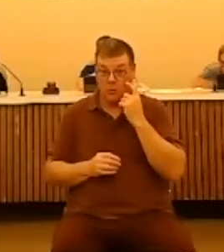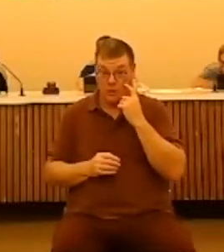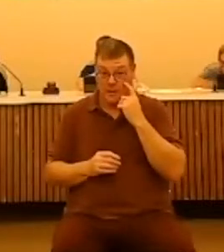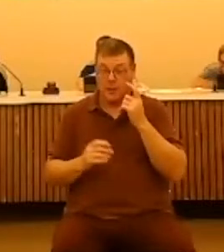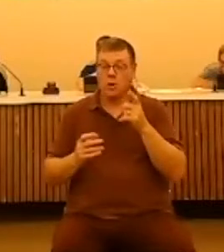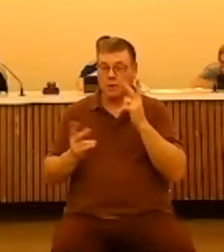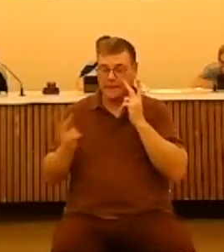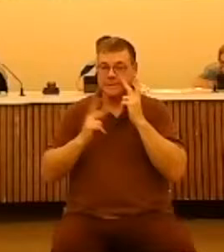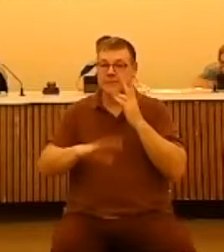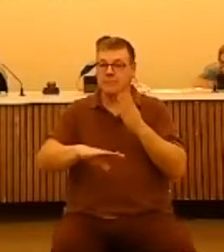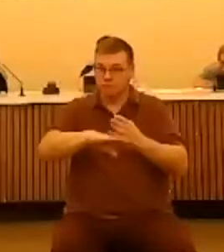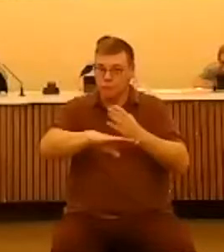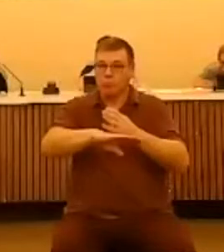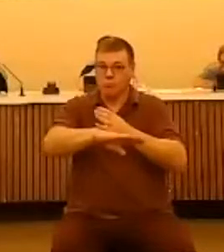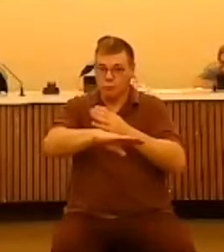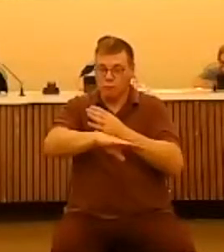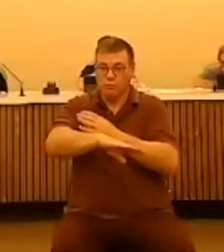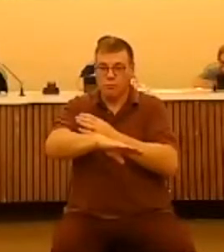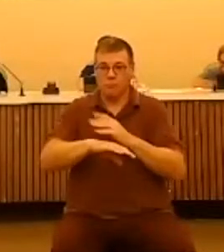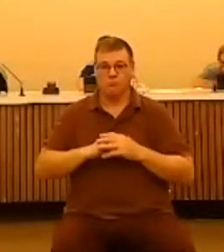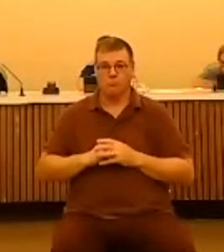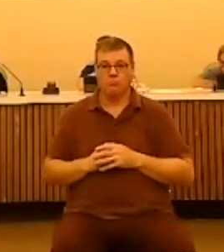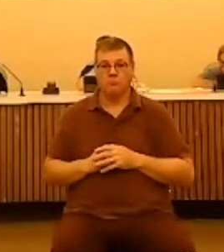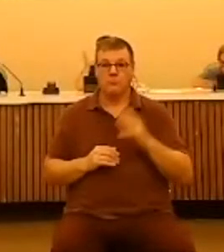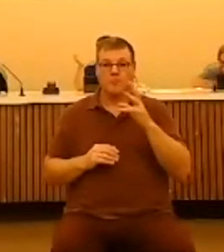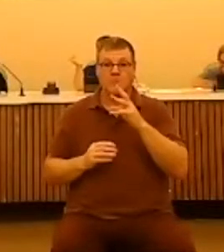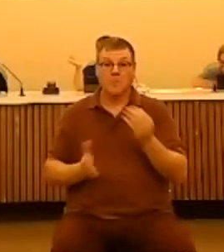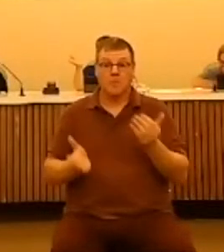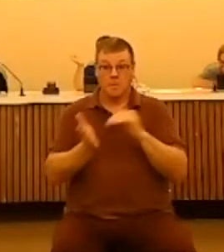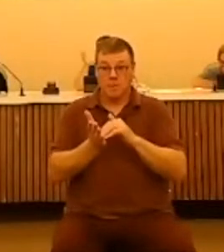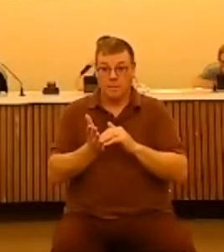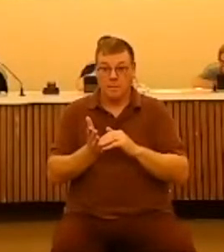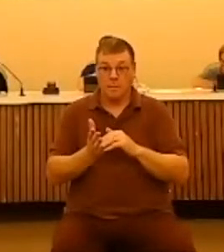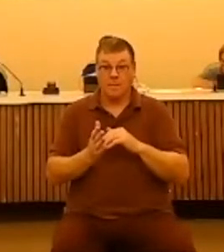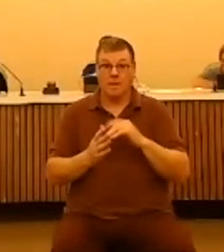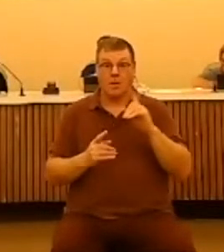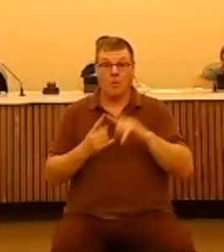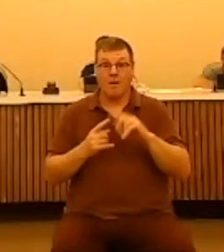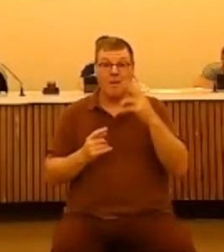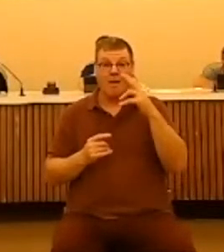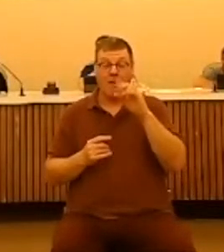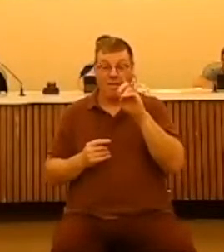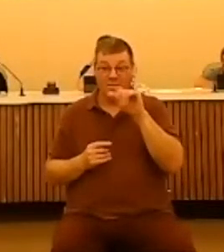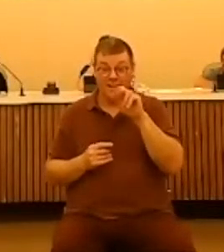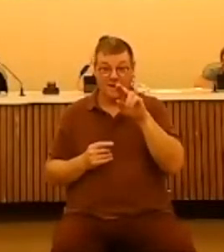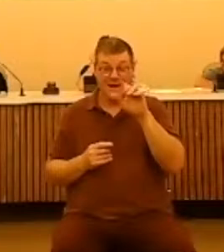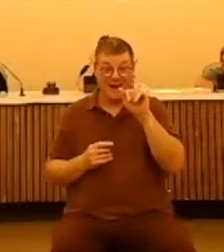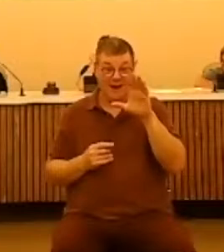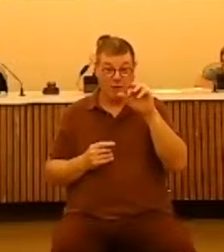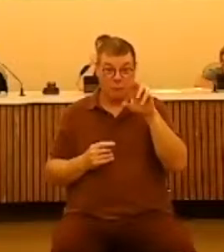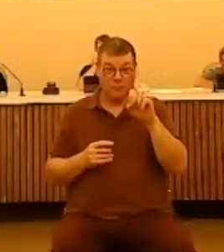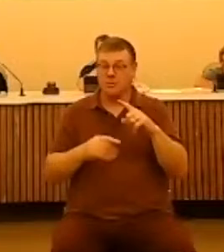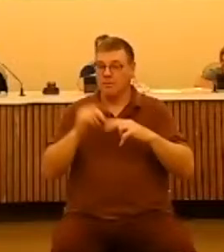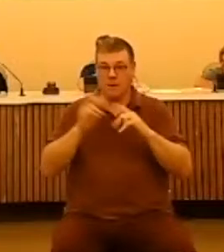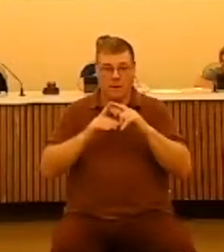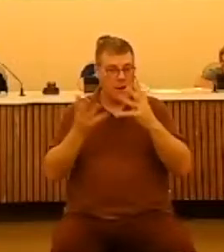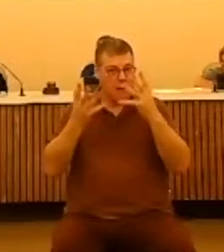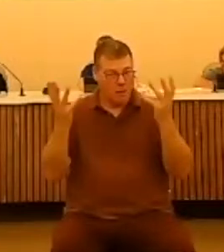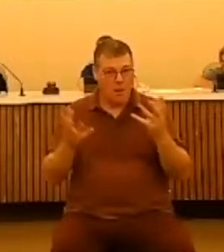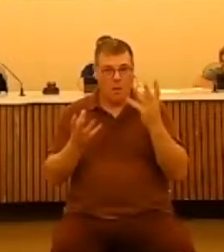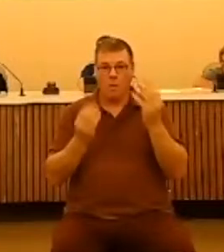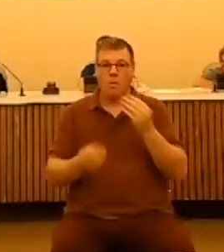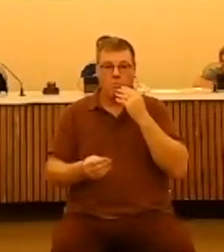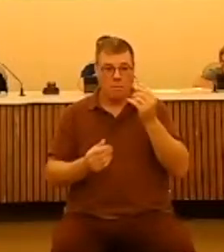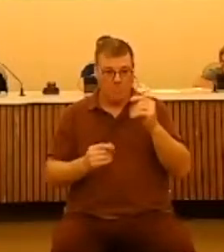seeing that a lot better. And again, where Howlett Acres was built, there's absolutely a bunch of wetlands